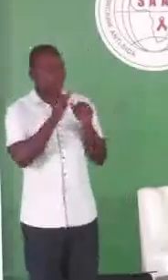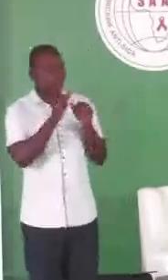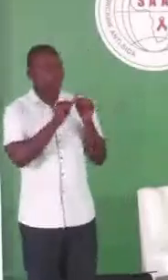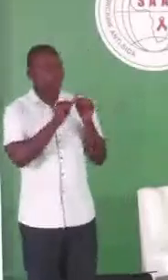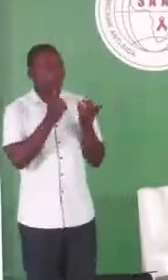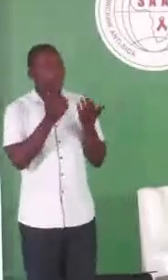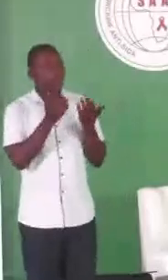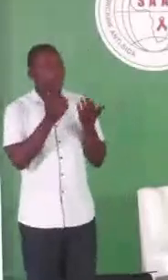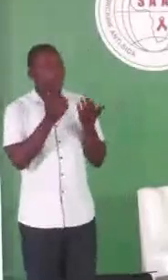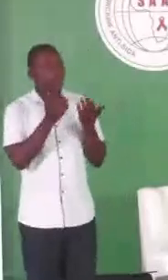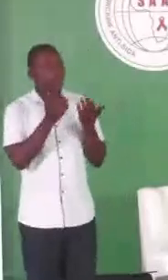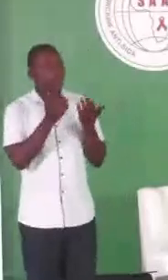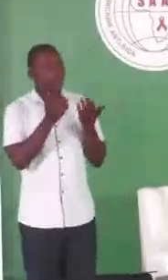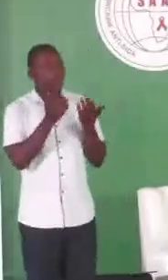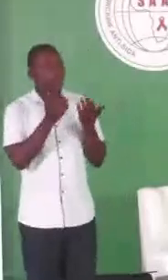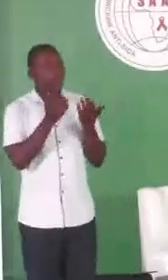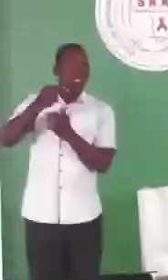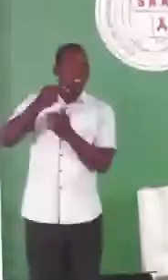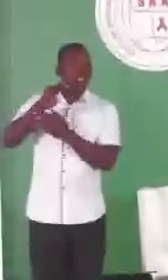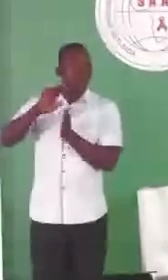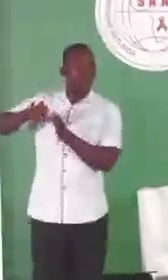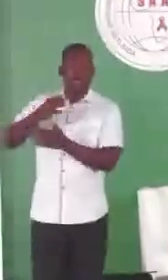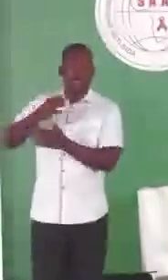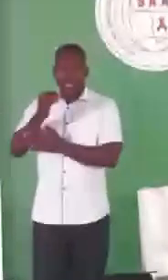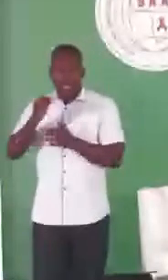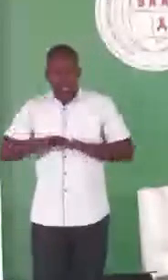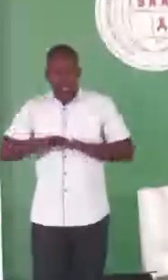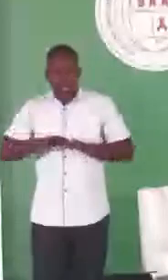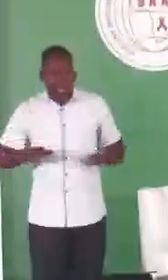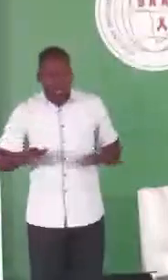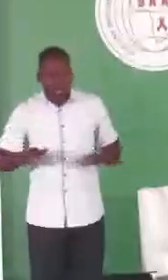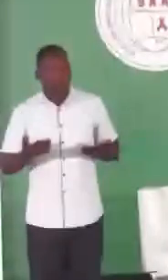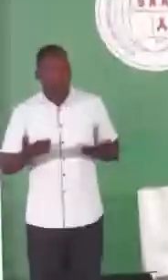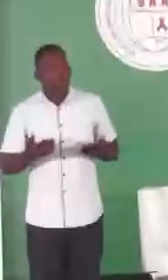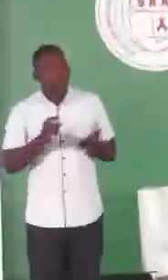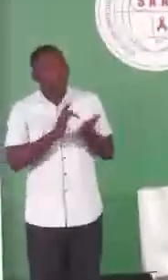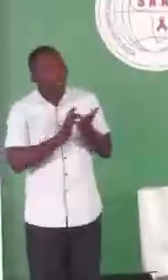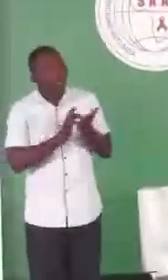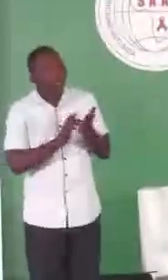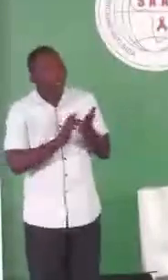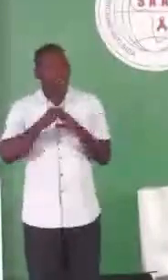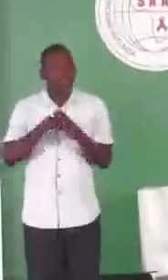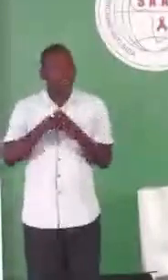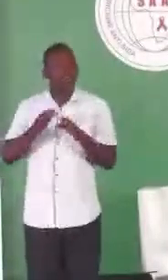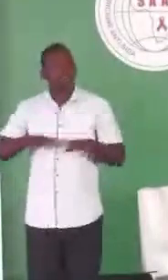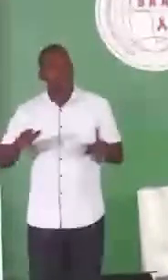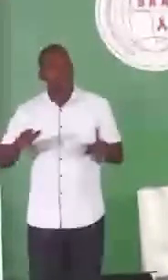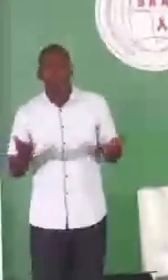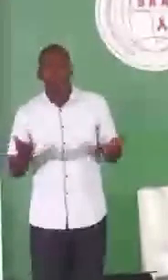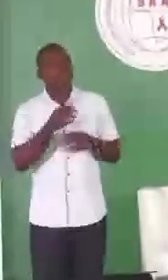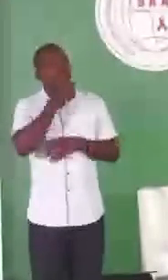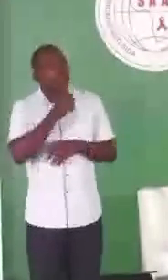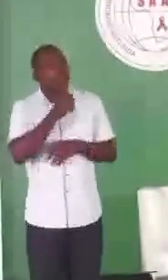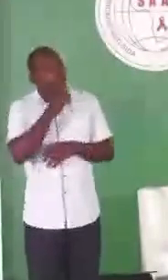birth dose and the childhood vaccination in children ages from 6